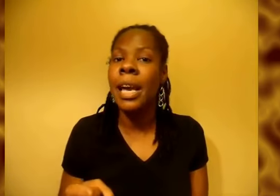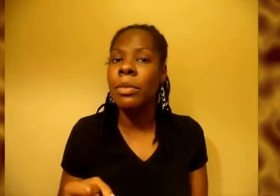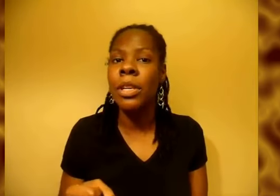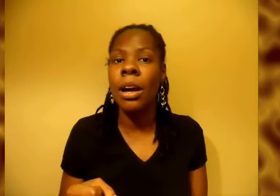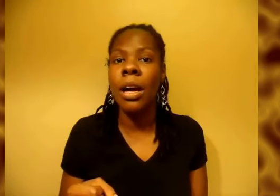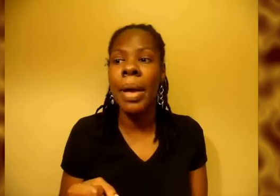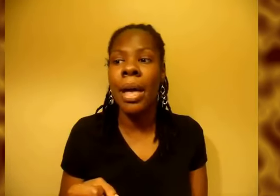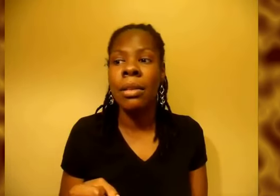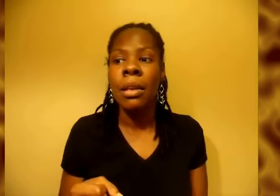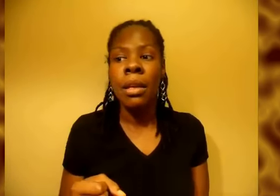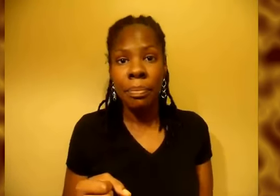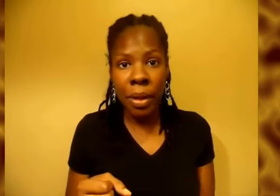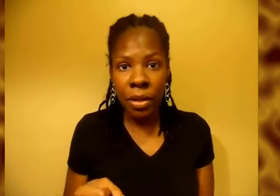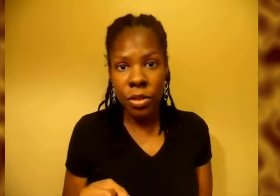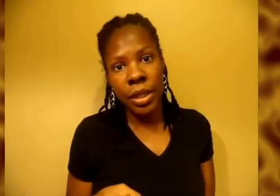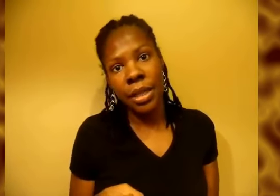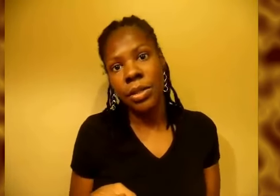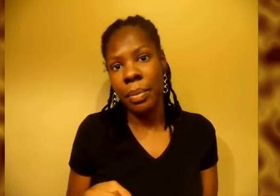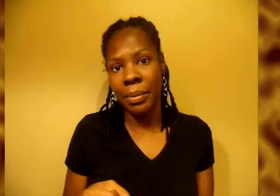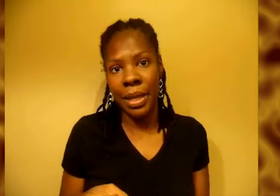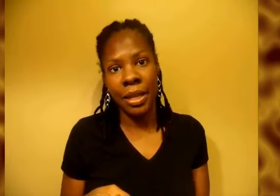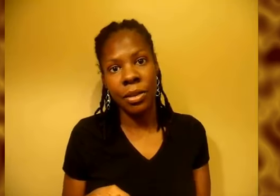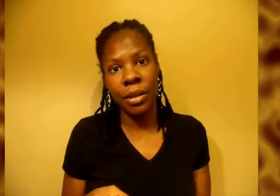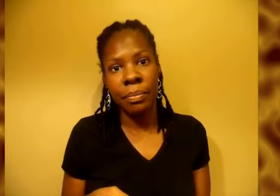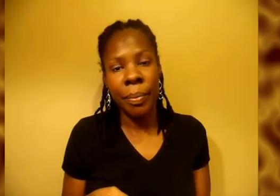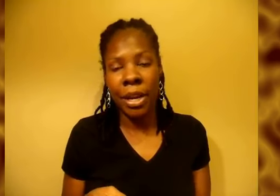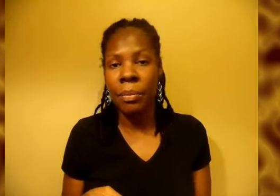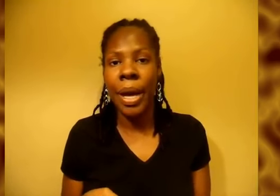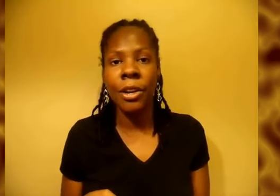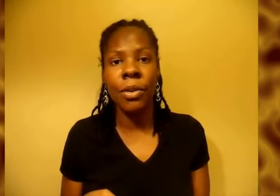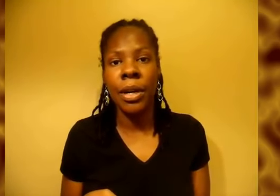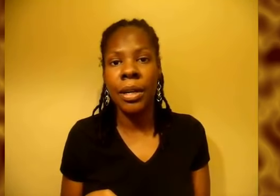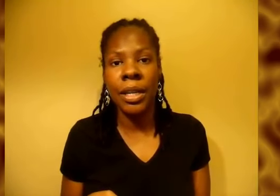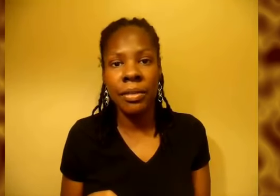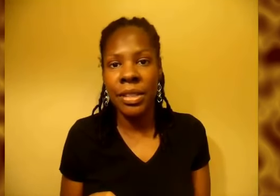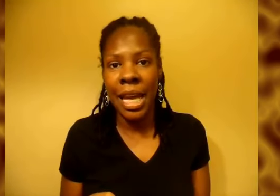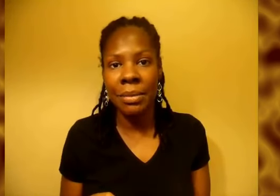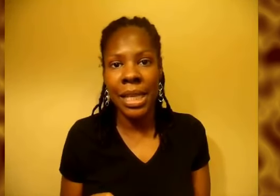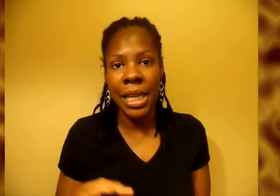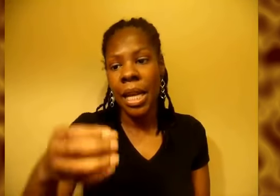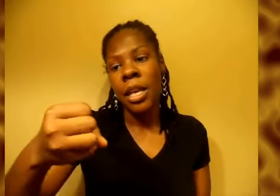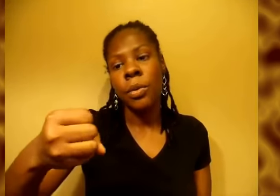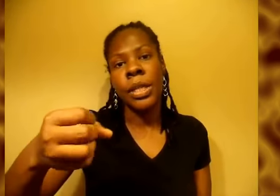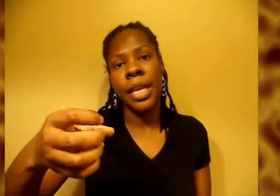time you talk about milk to a baby and you prepare a bottle or time to eat, you want to say